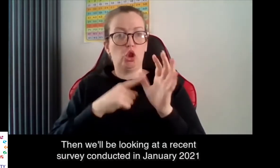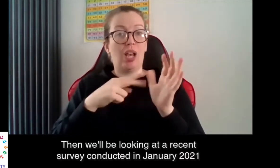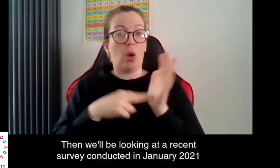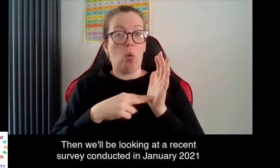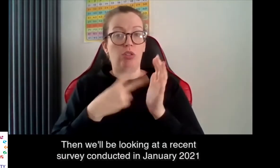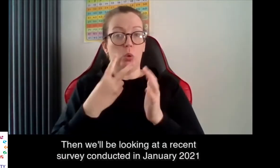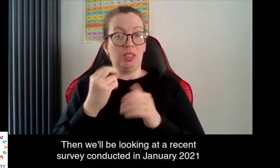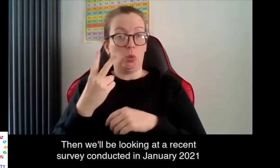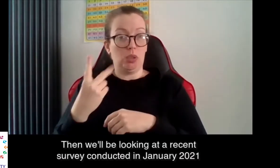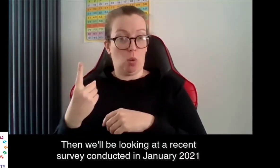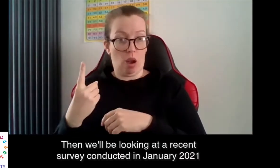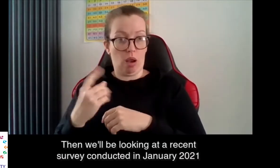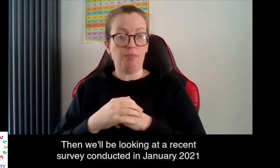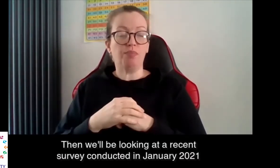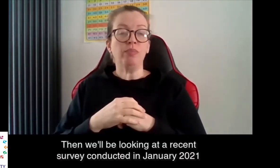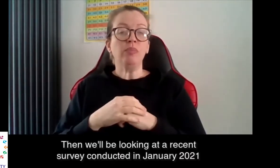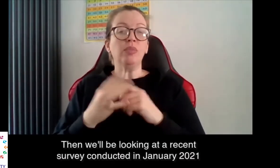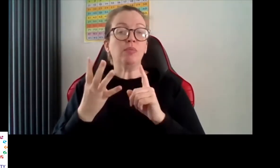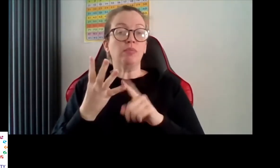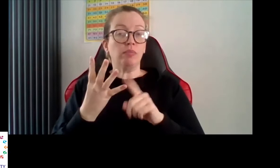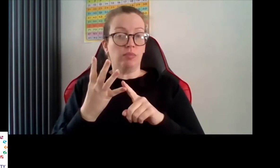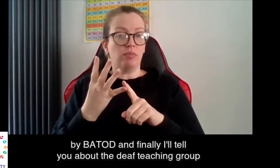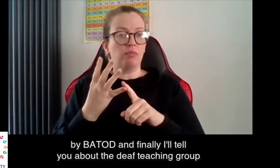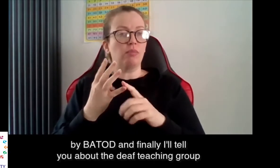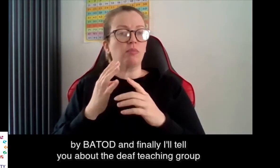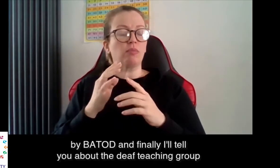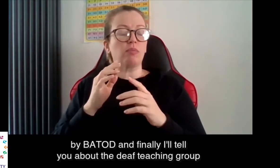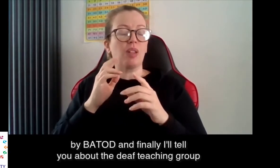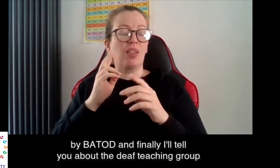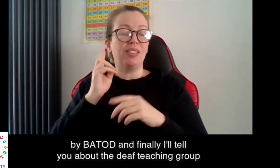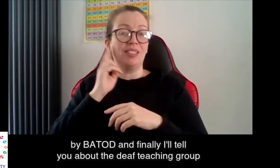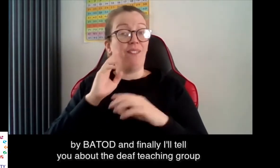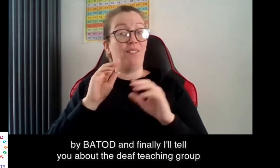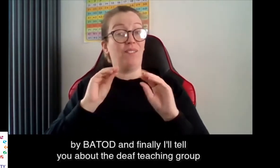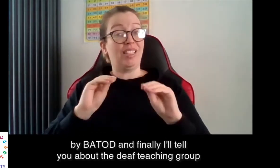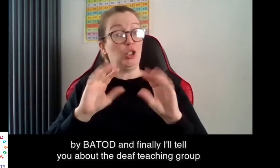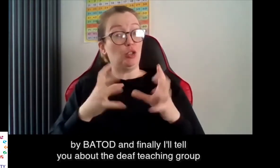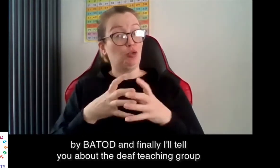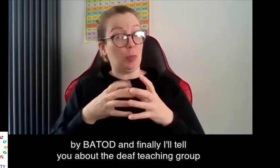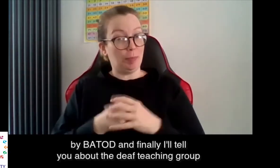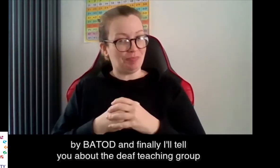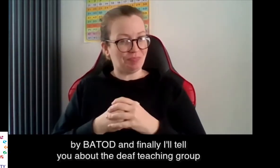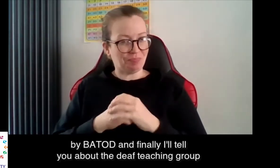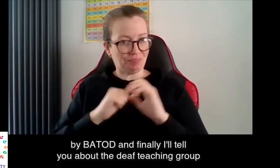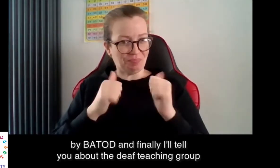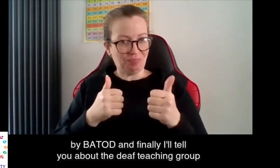survey conducted in January 2021 by BATOD. And finally, I'll tell you about Deaf Teaching